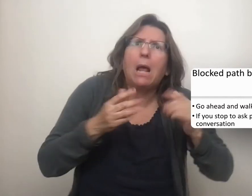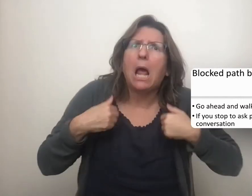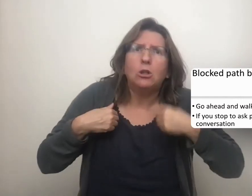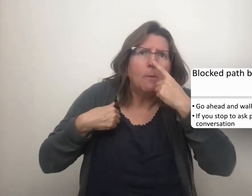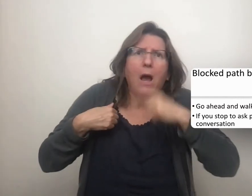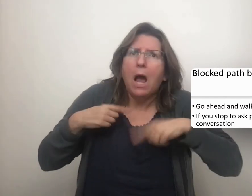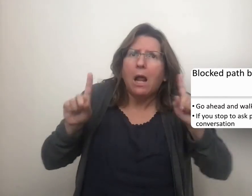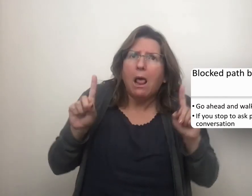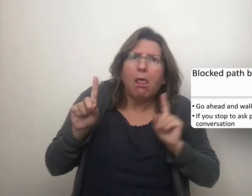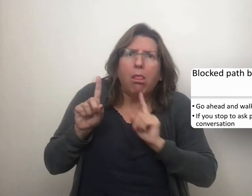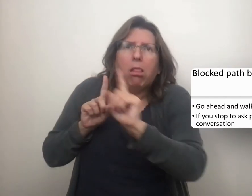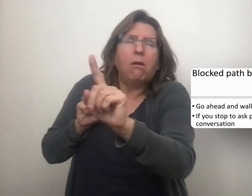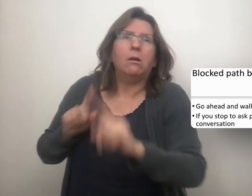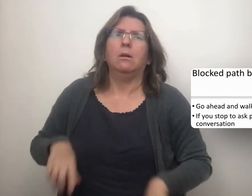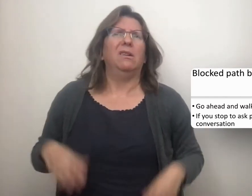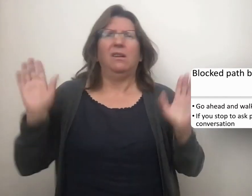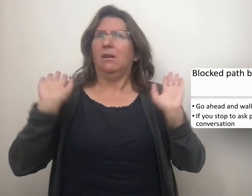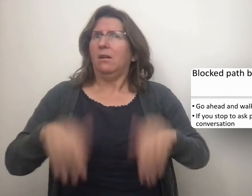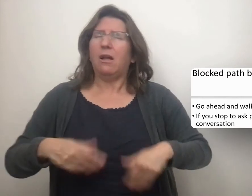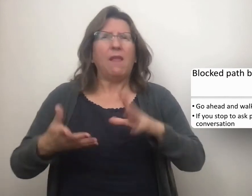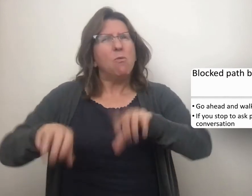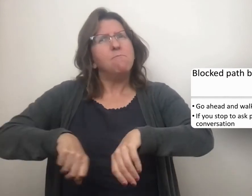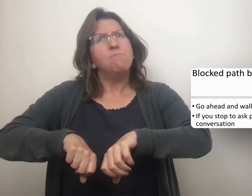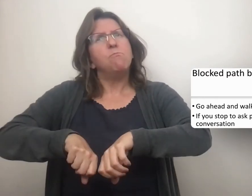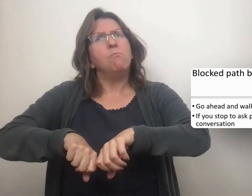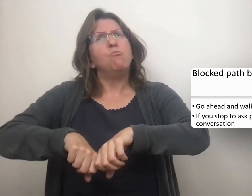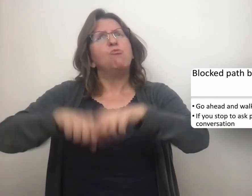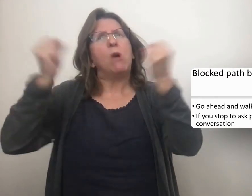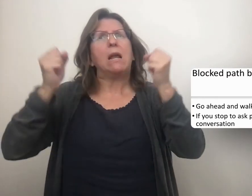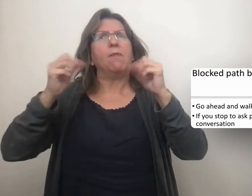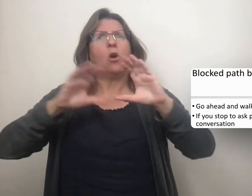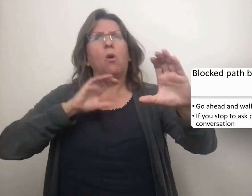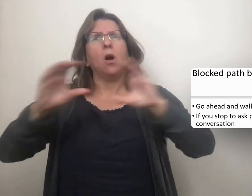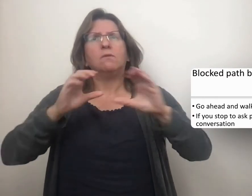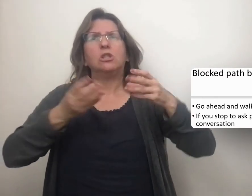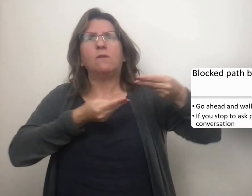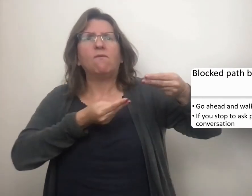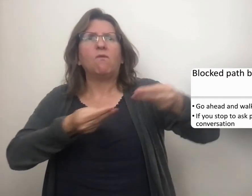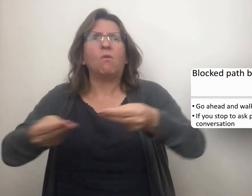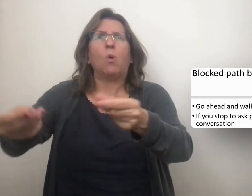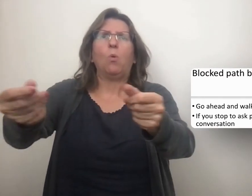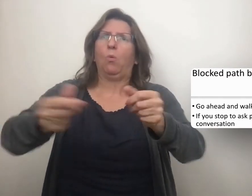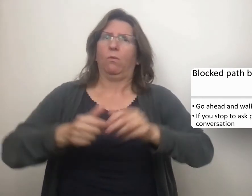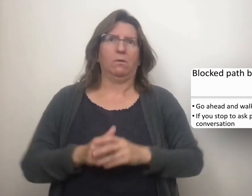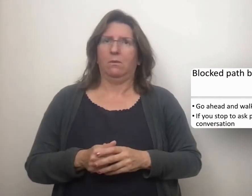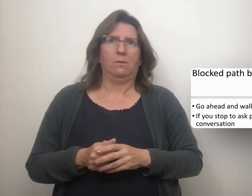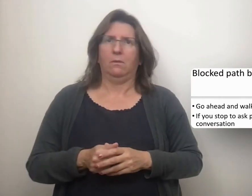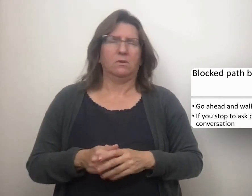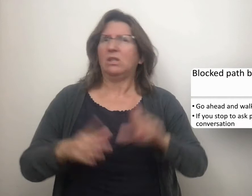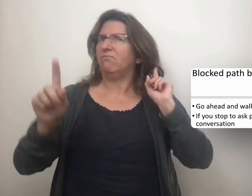not interfere with their conversation at all. They won't even notice you. If you pause when you reach them to